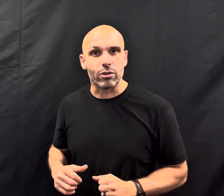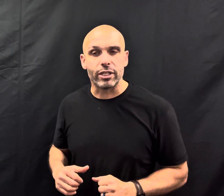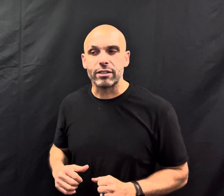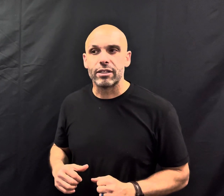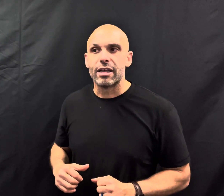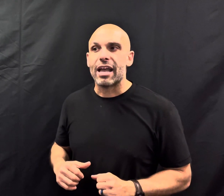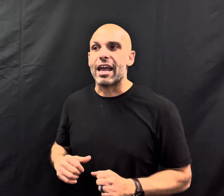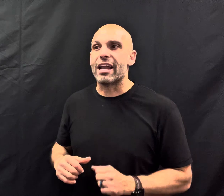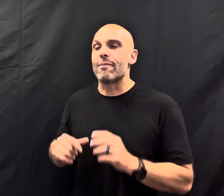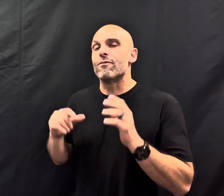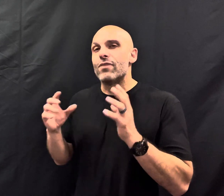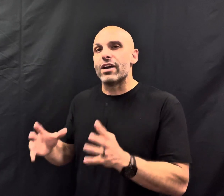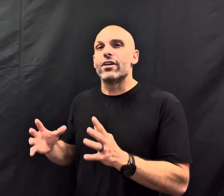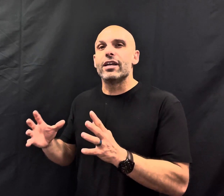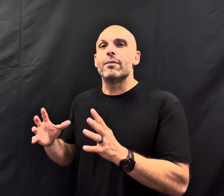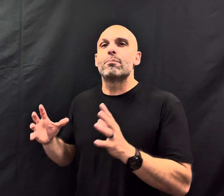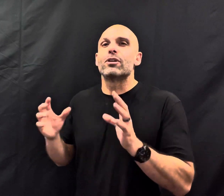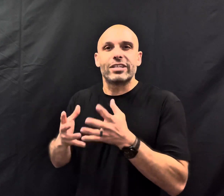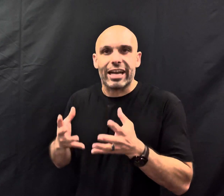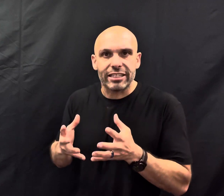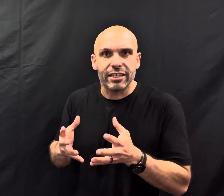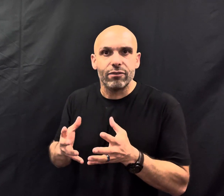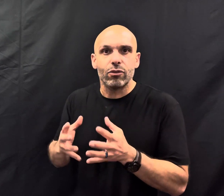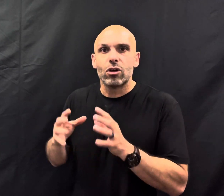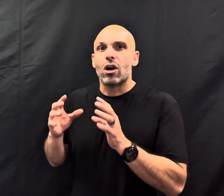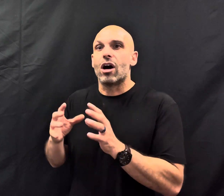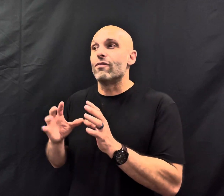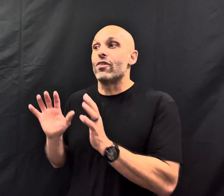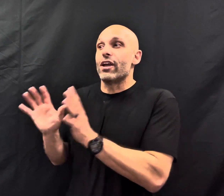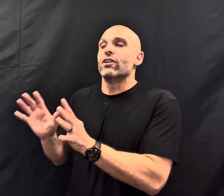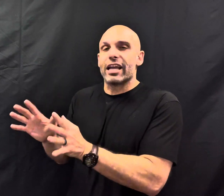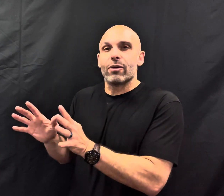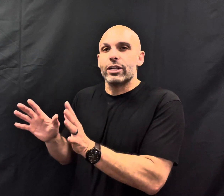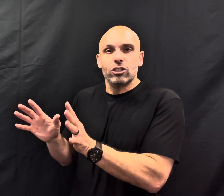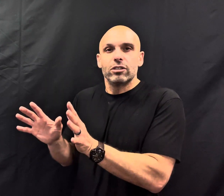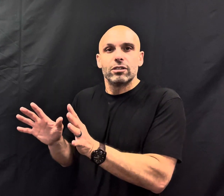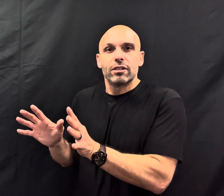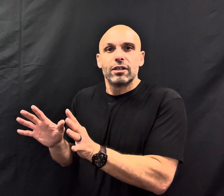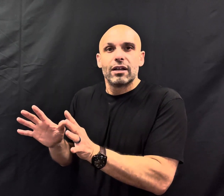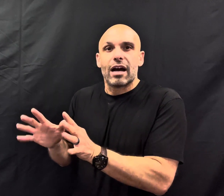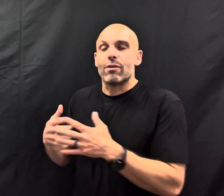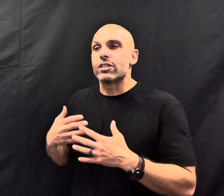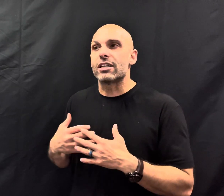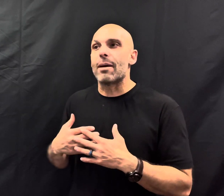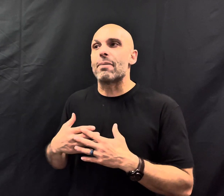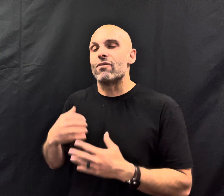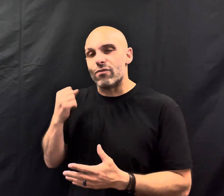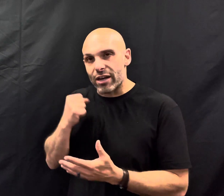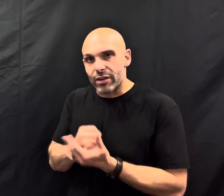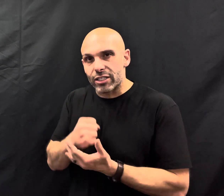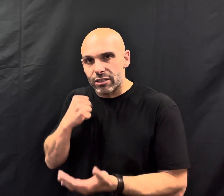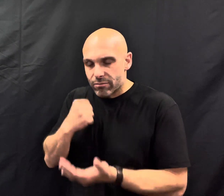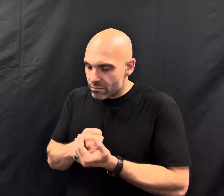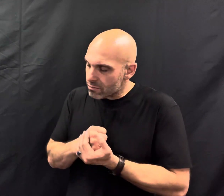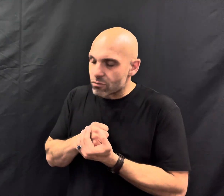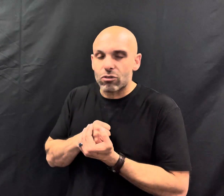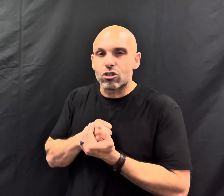doing, and I'm very protective of their language. I was taught by very